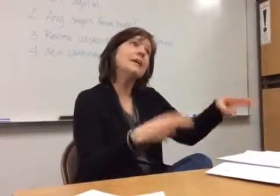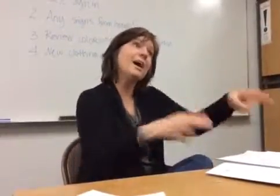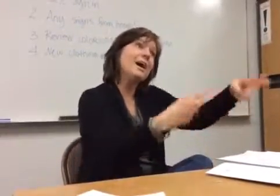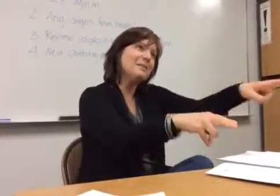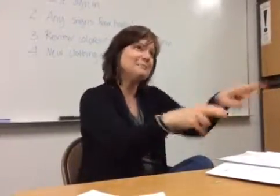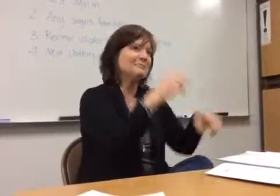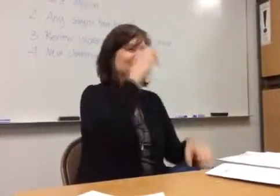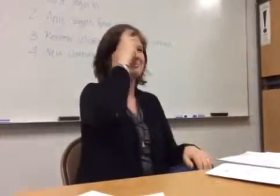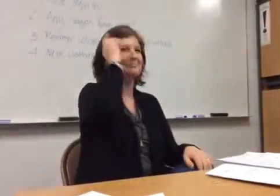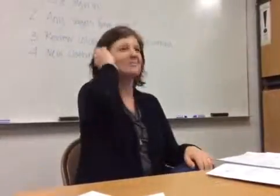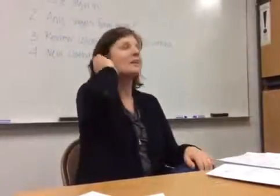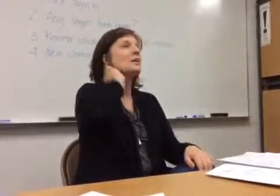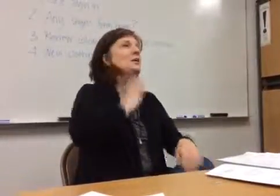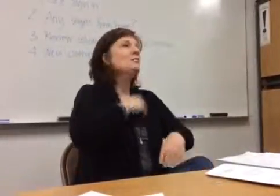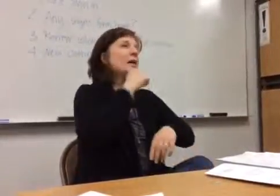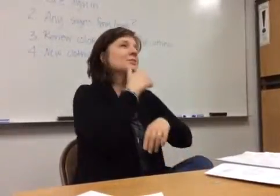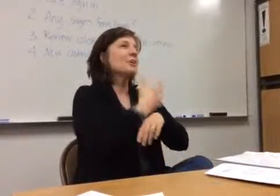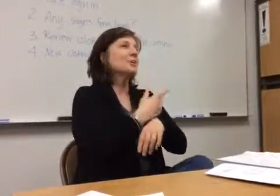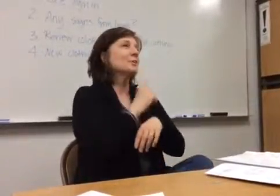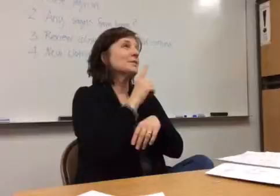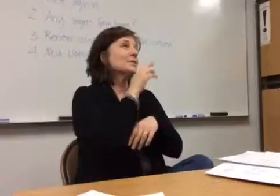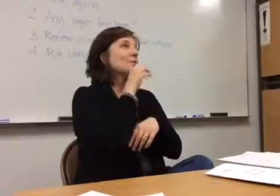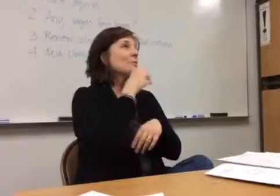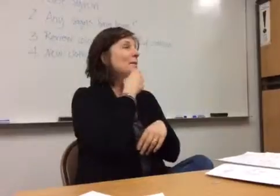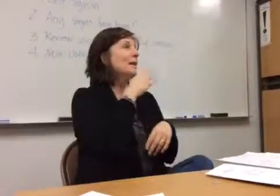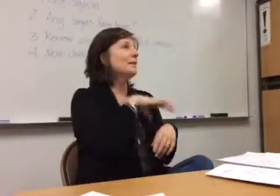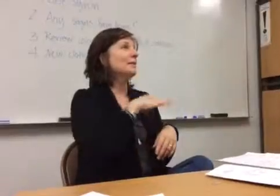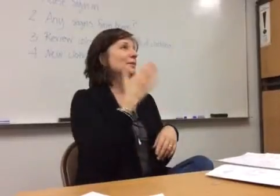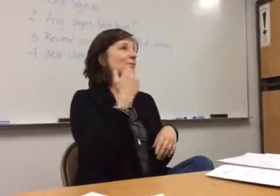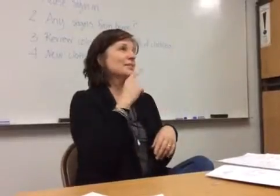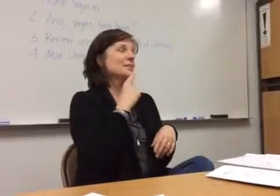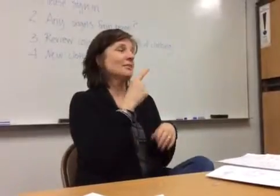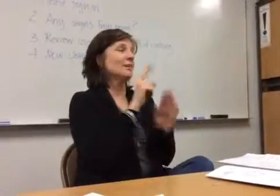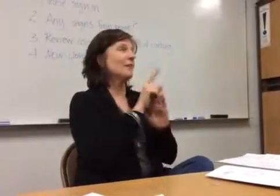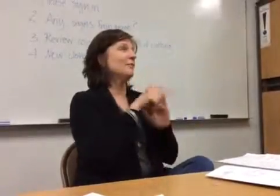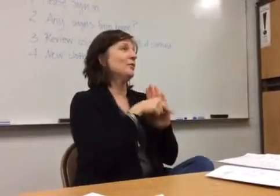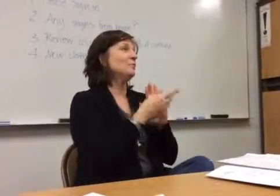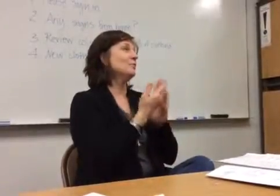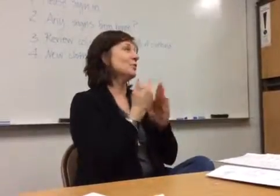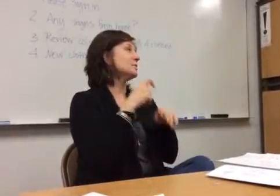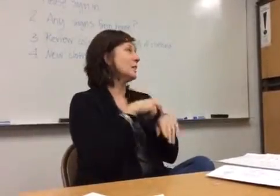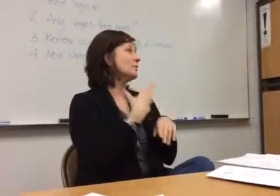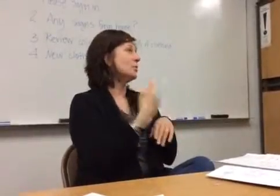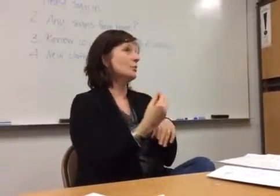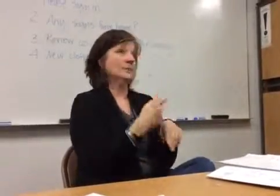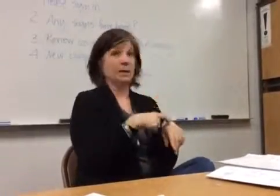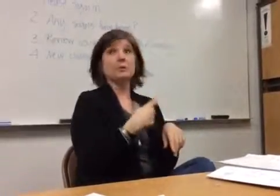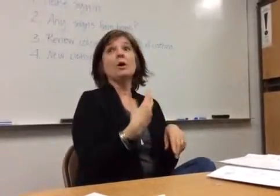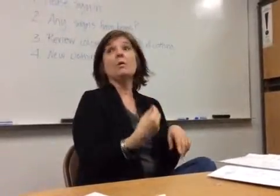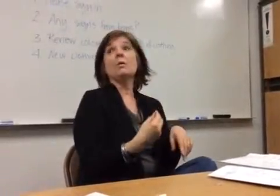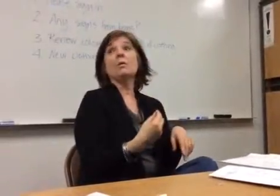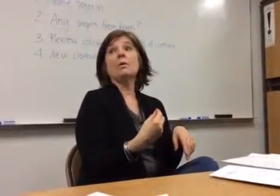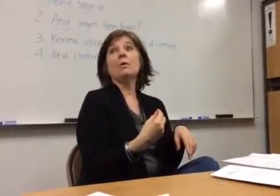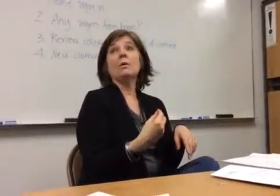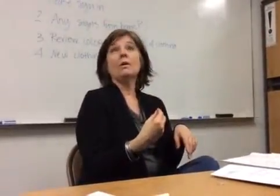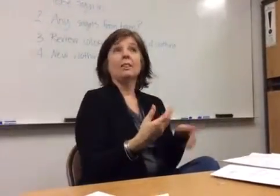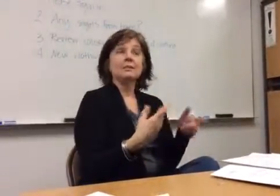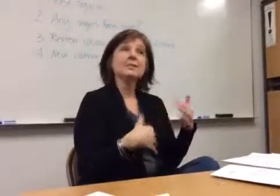up! My daughter was so bad that I used to tell her half an hour before it was time to go. It's time to go. Let's get